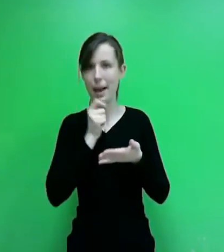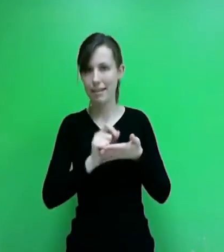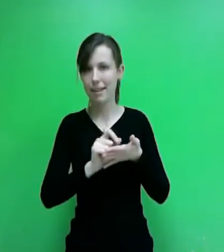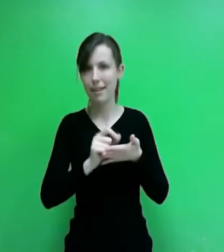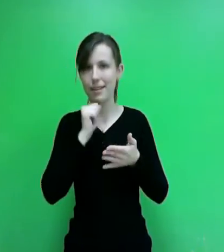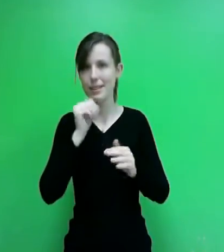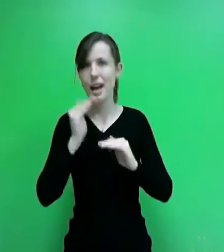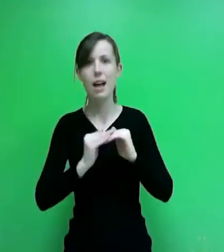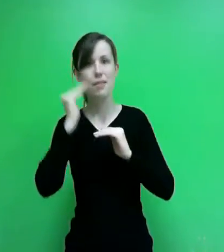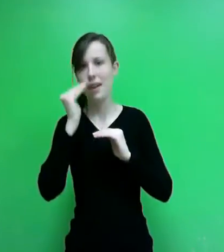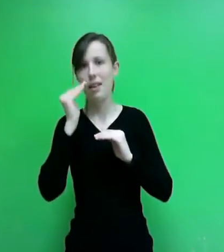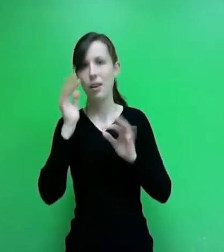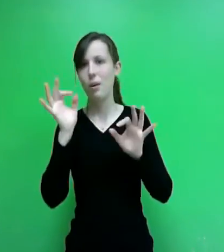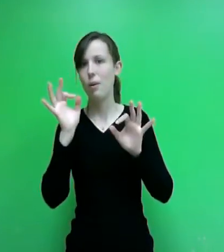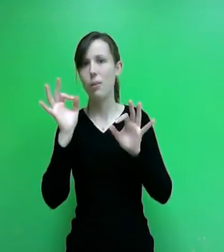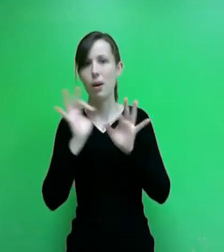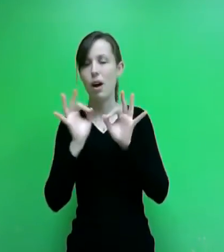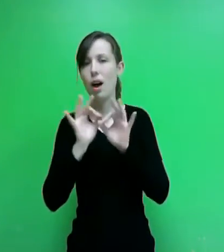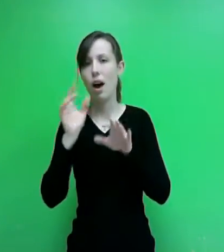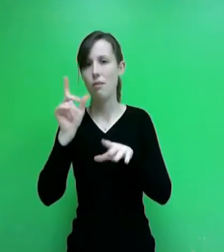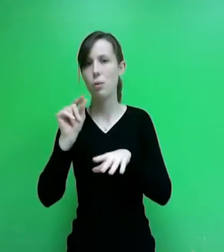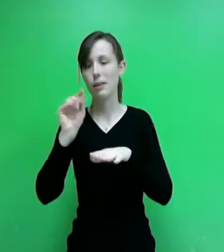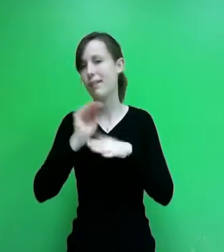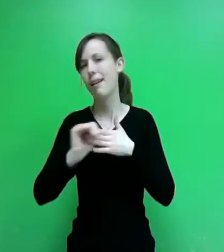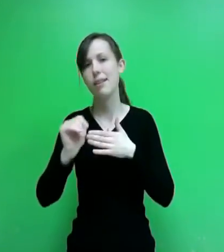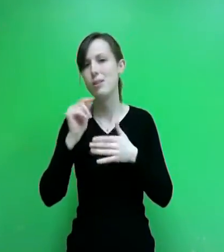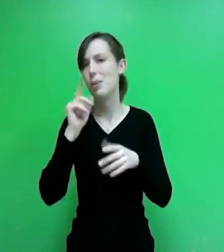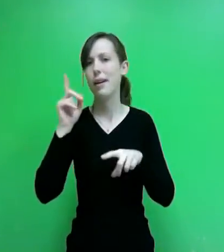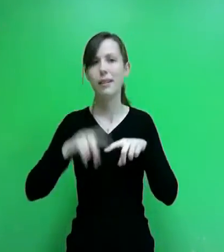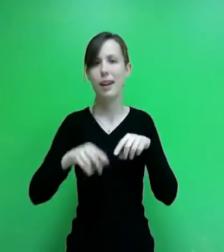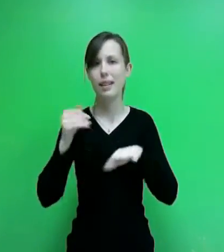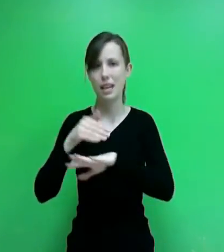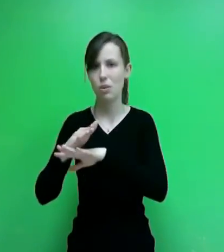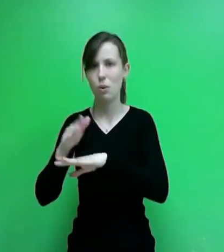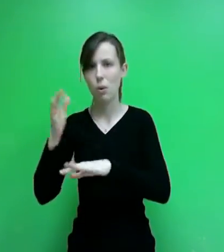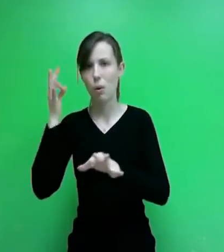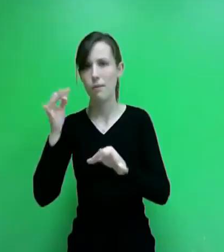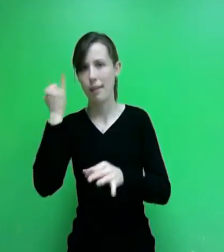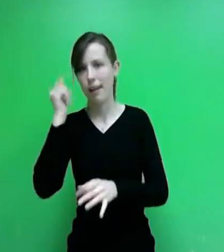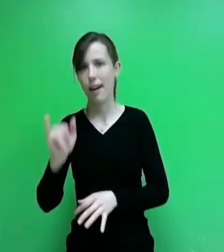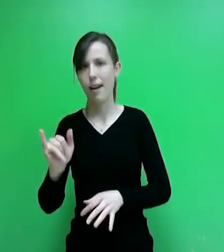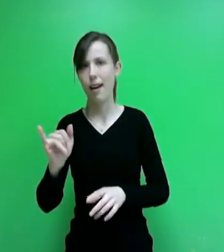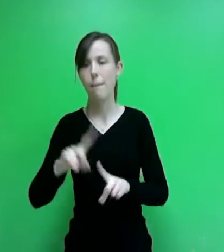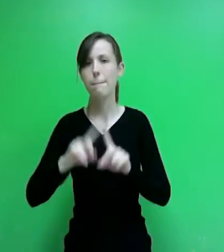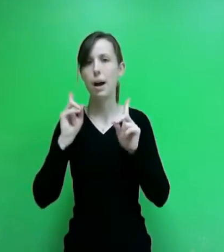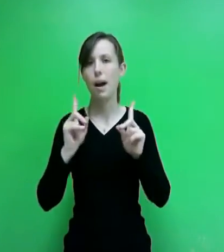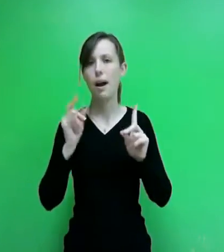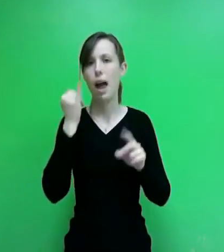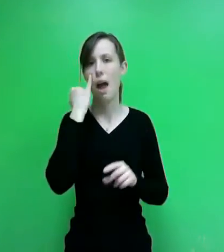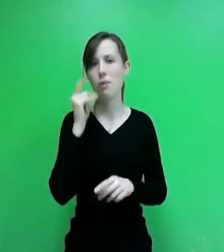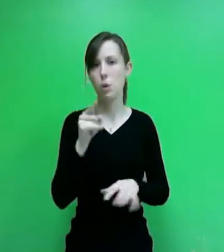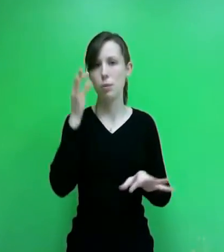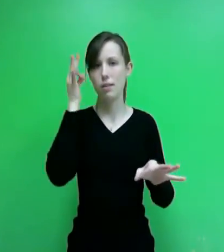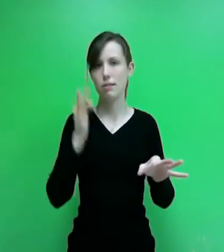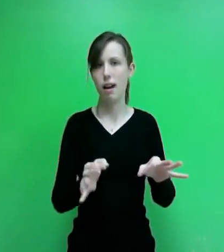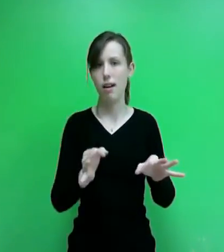$20. So I can't take you to court for that. But if you decided to steal my